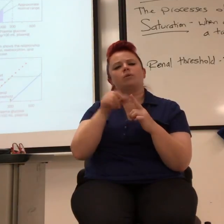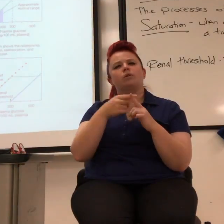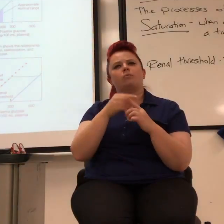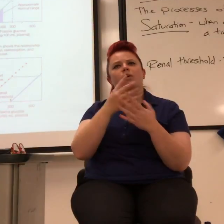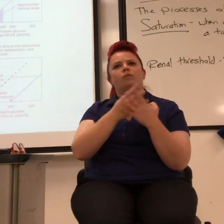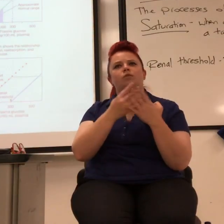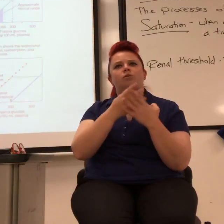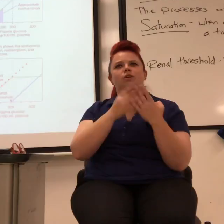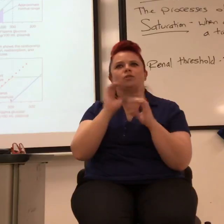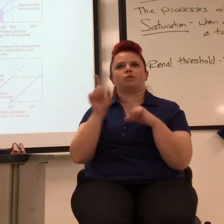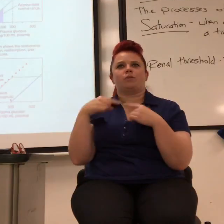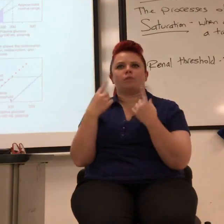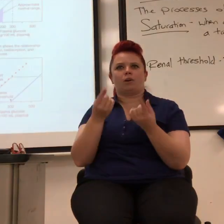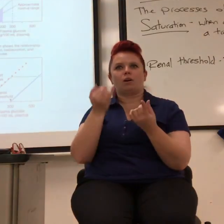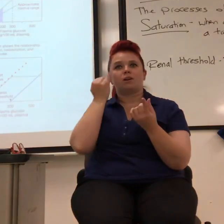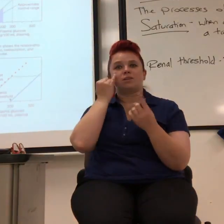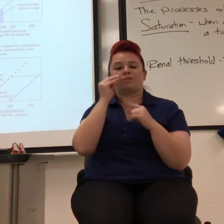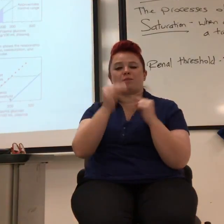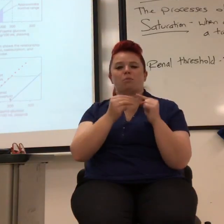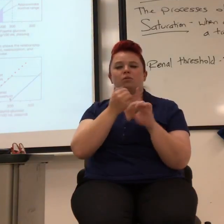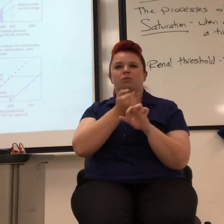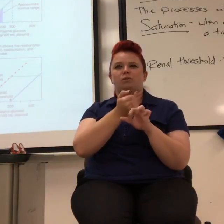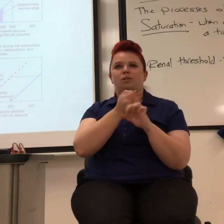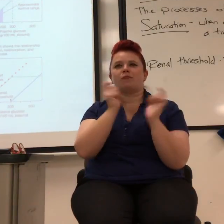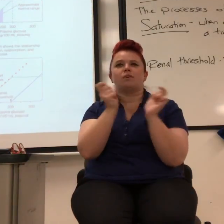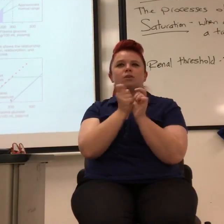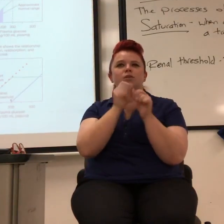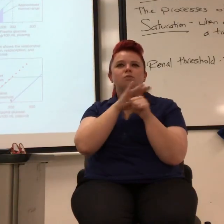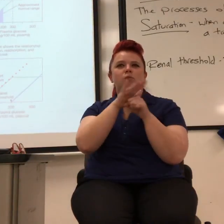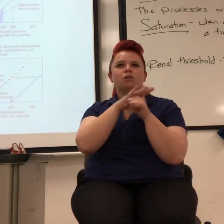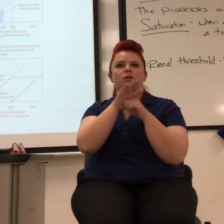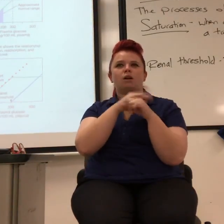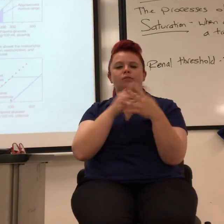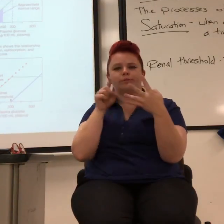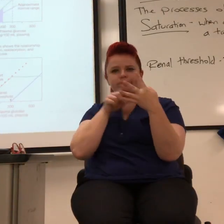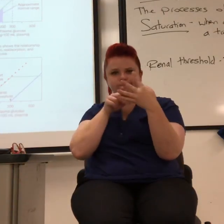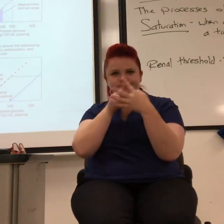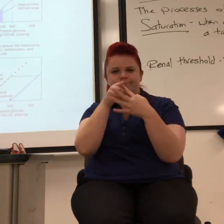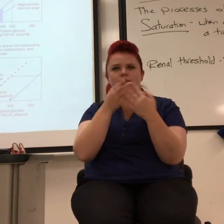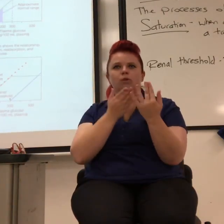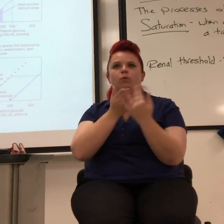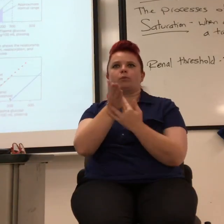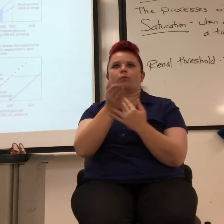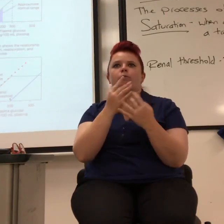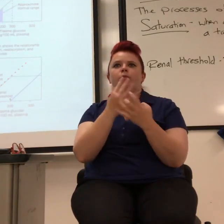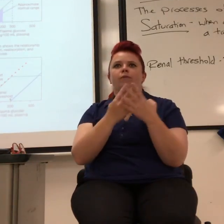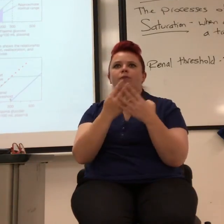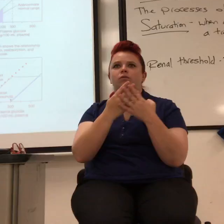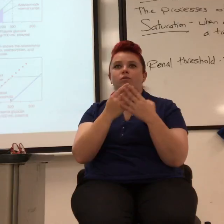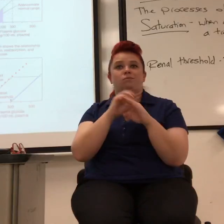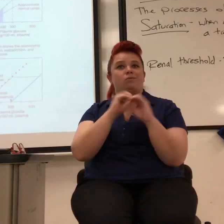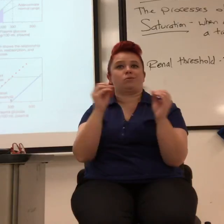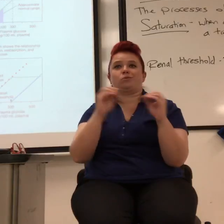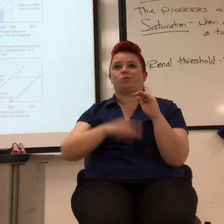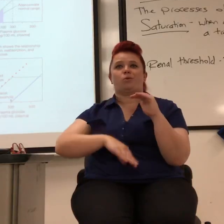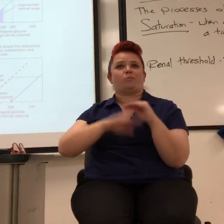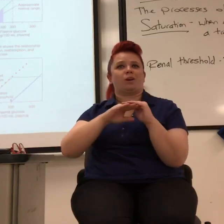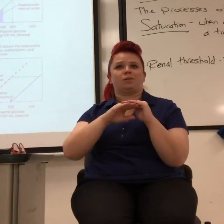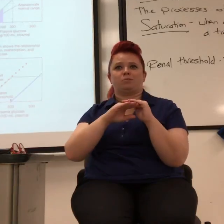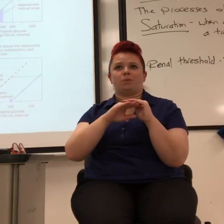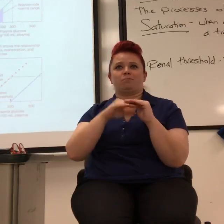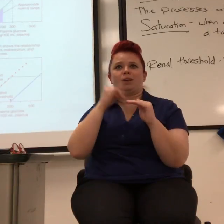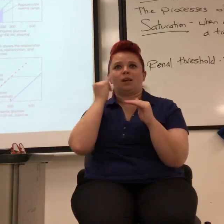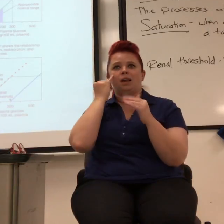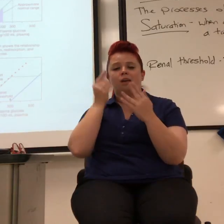is, if the molecule is small enough to make it through the filter, there is no maximum. If it makes it